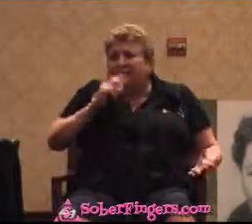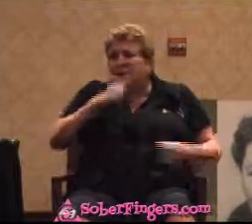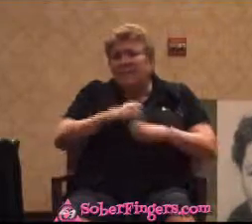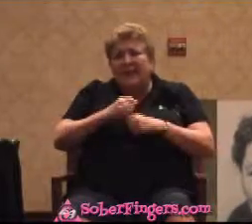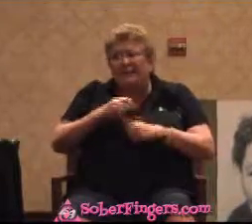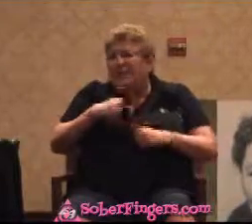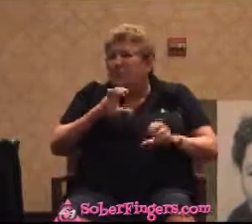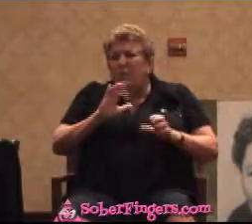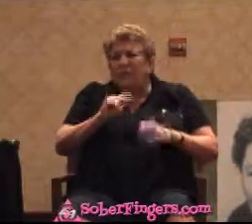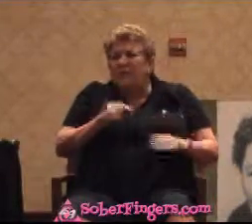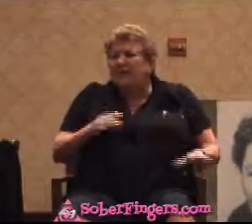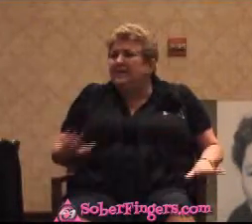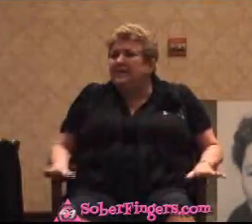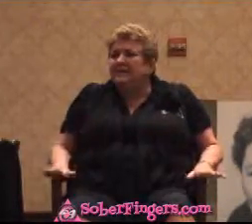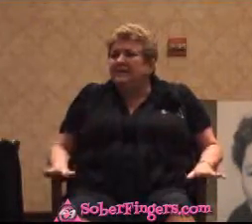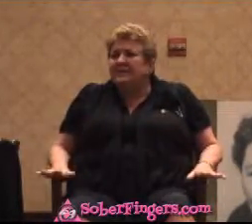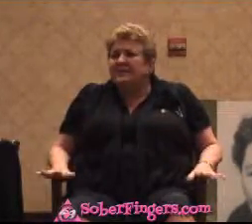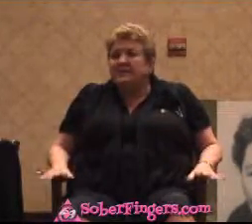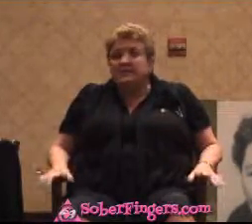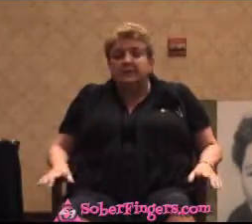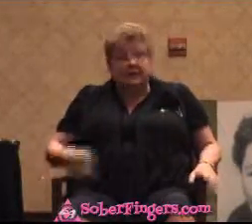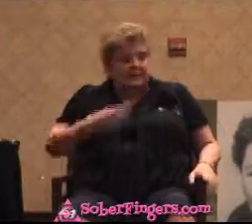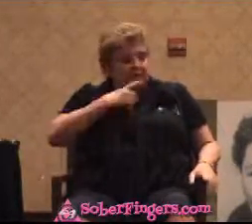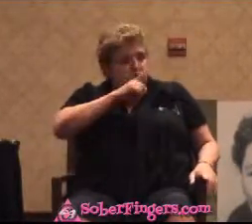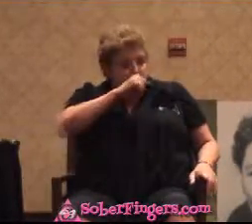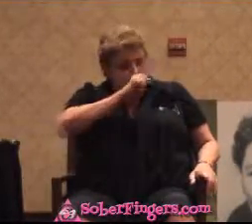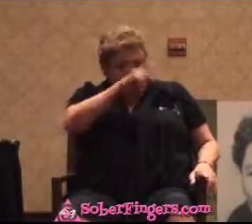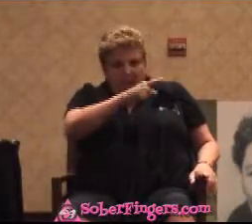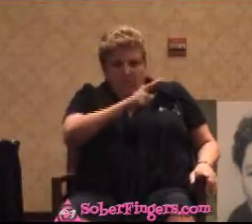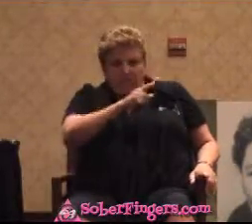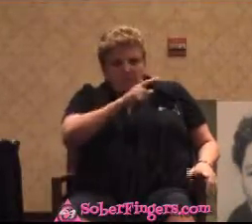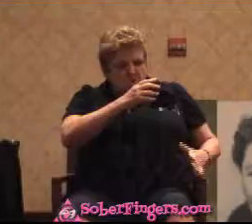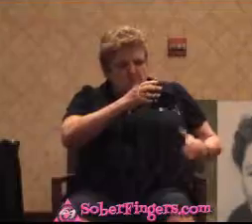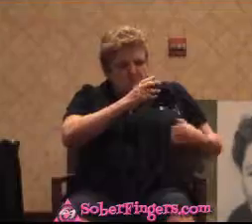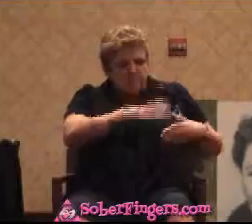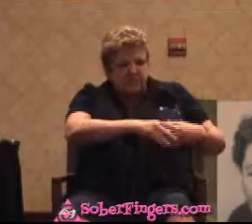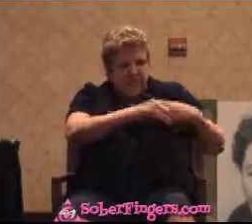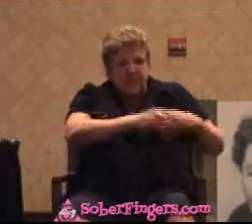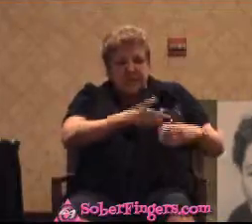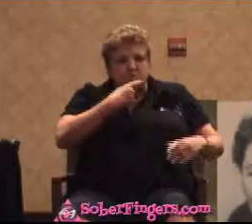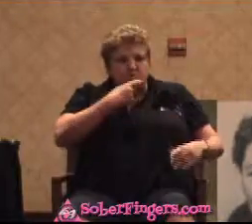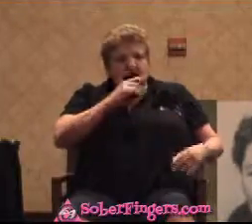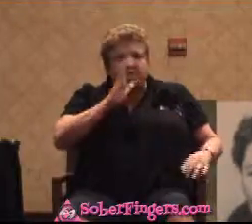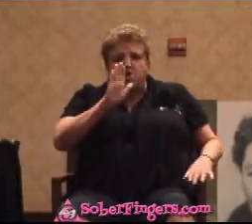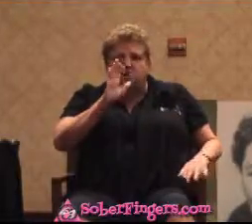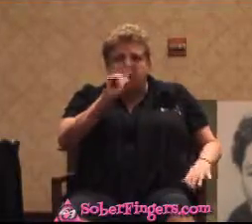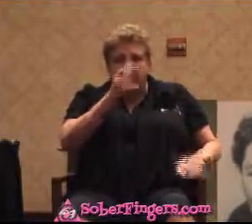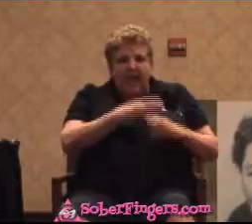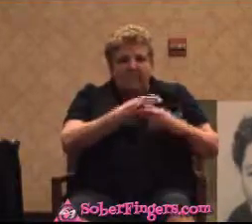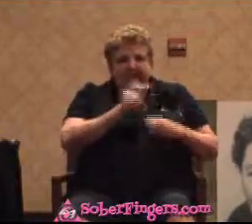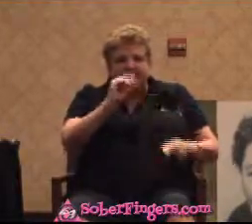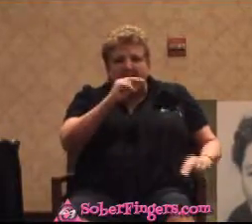there." You go out there and you reach out and you say your name is Angie, you're an alcoholic.